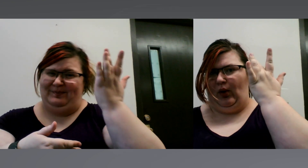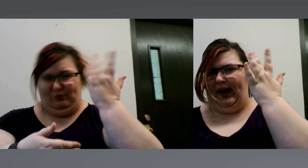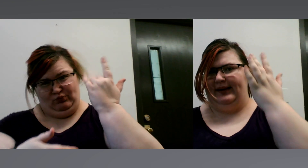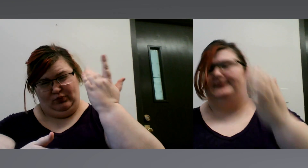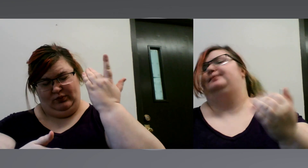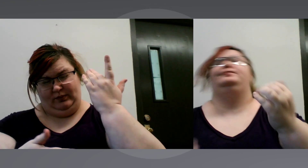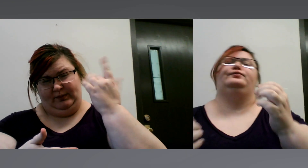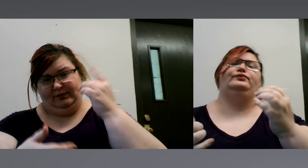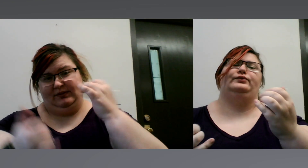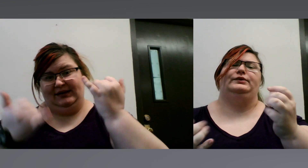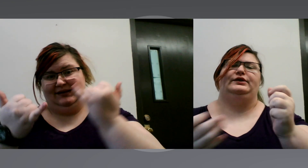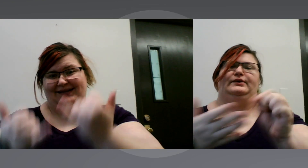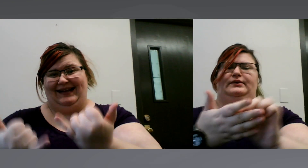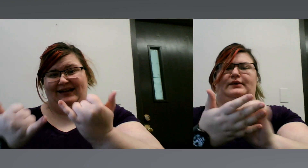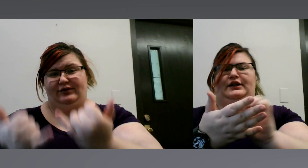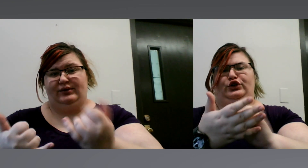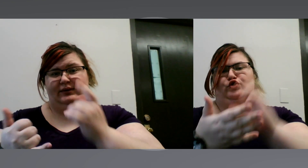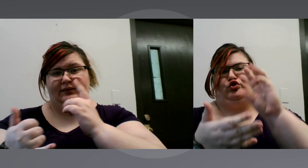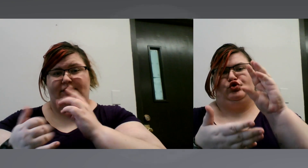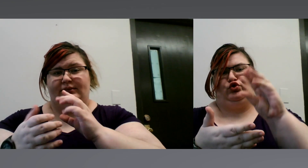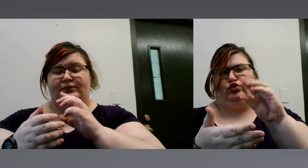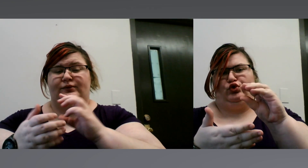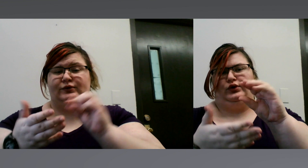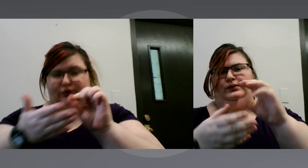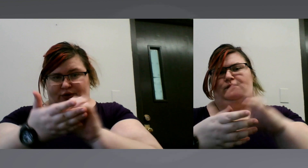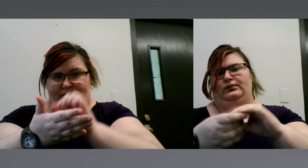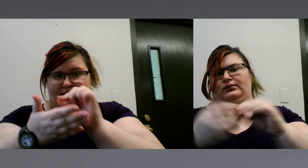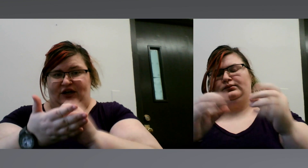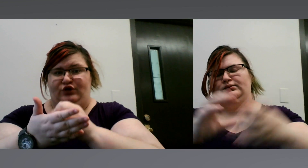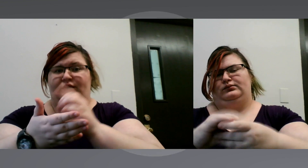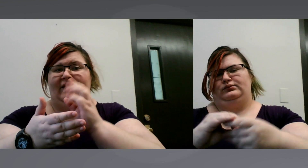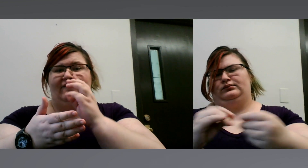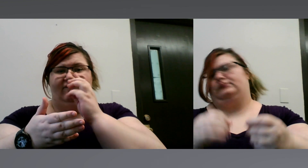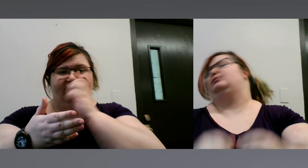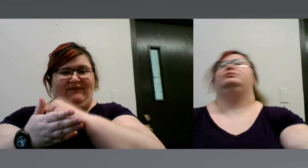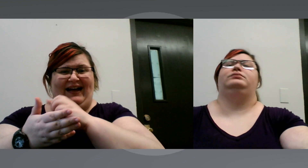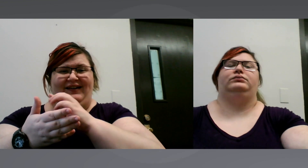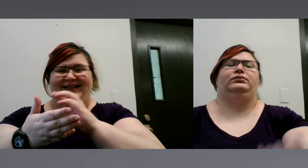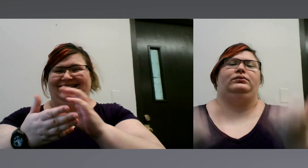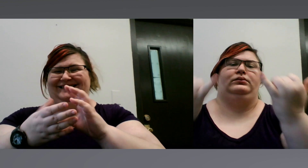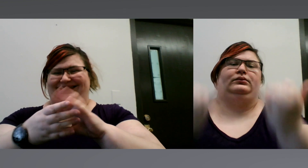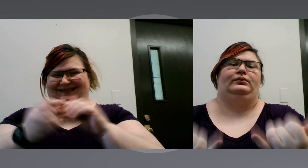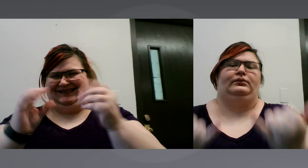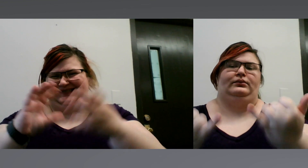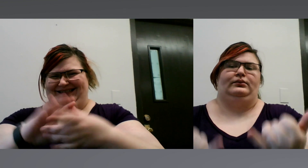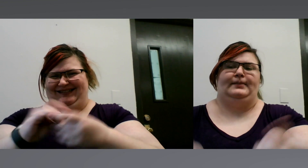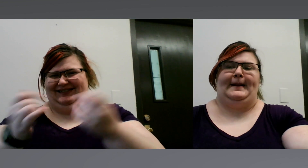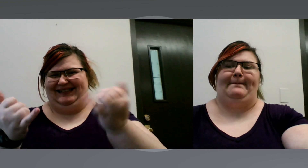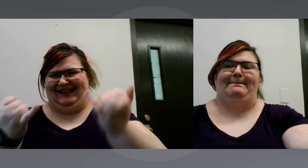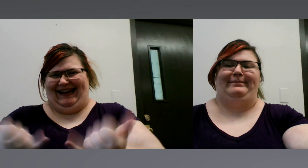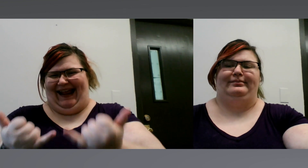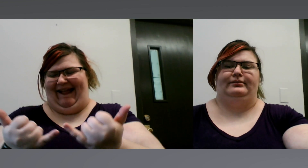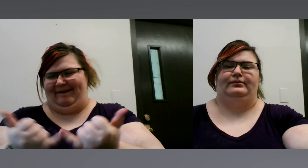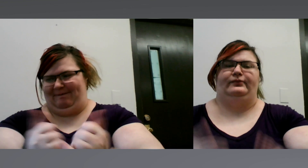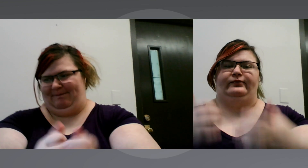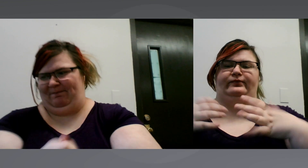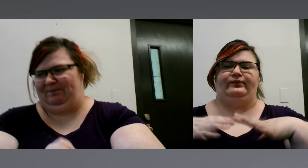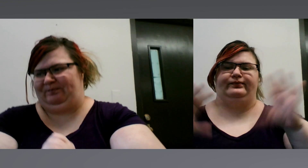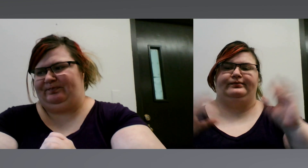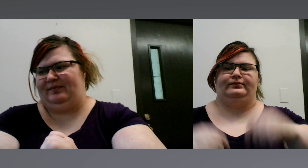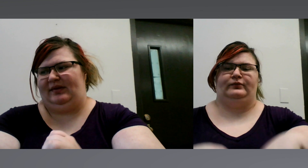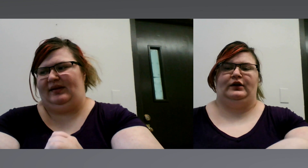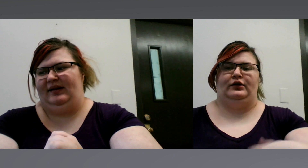It is time to write a short story, a made up short story, better known as fiction.